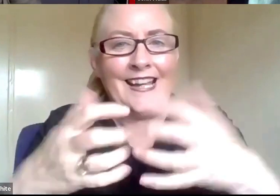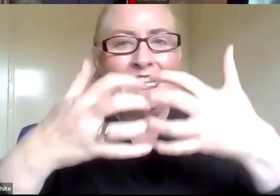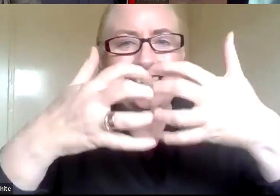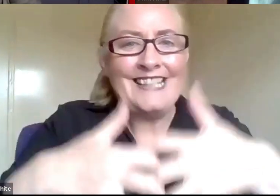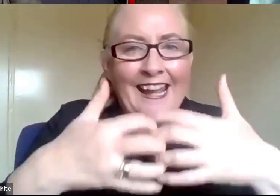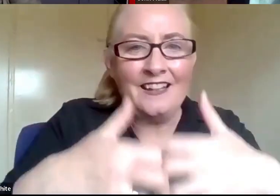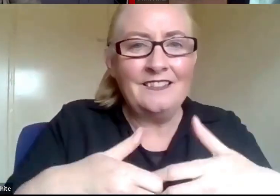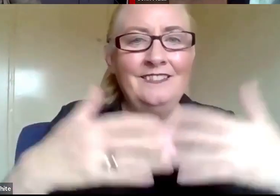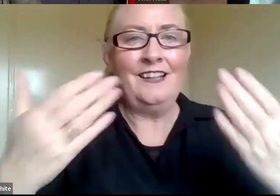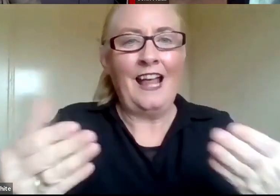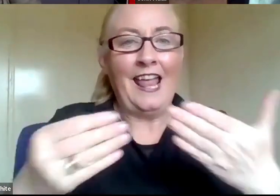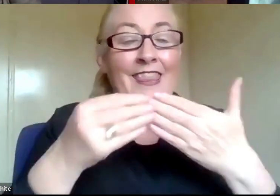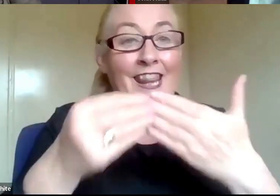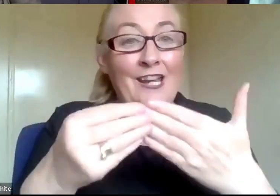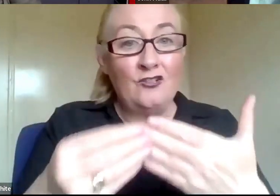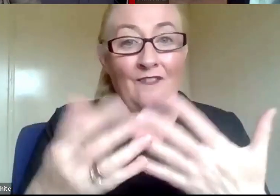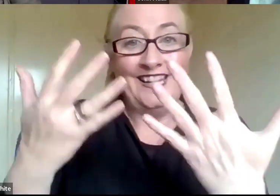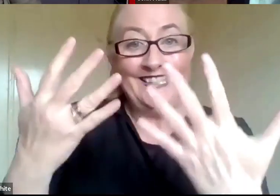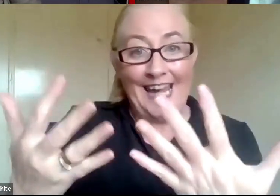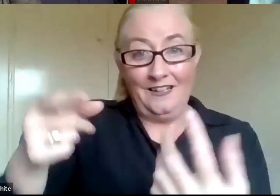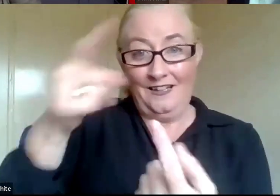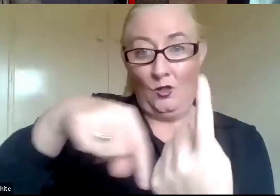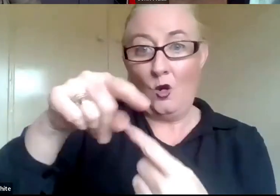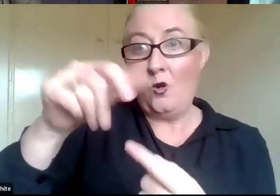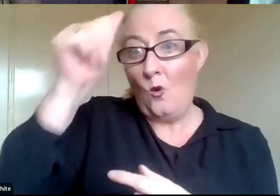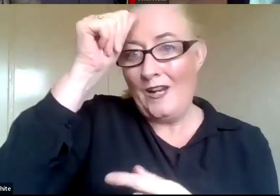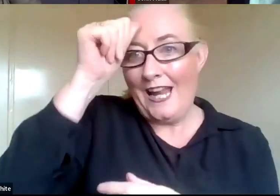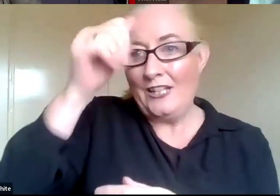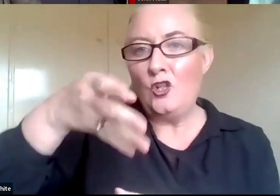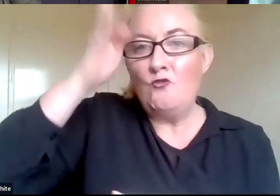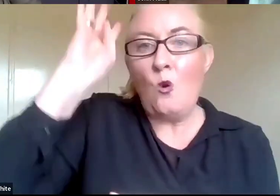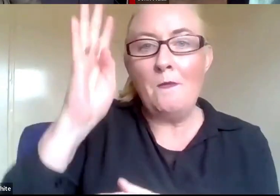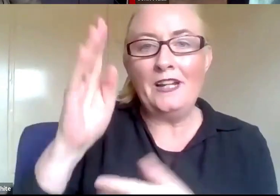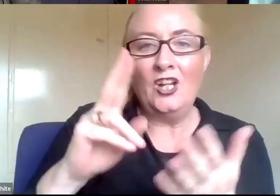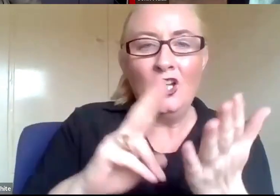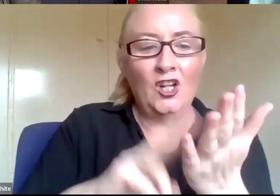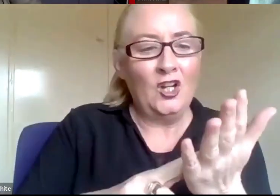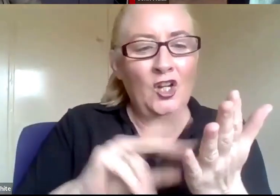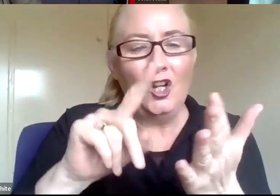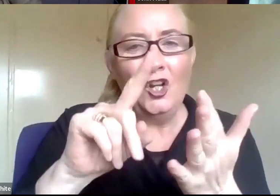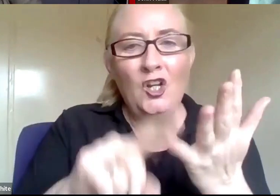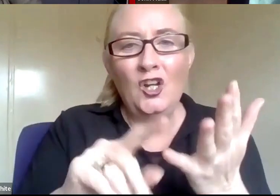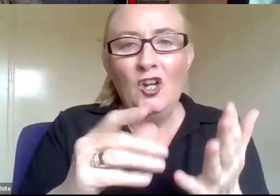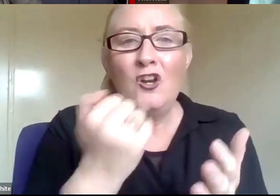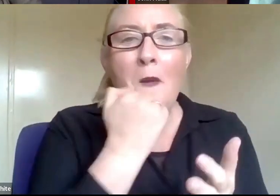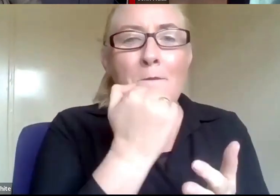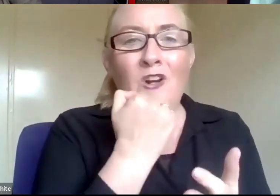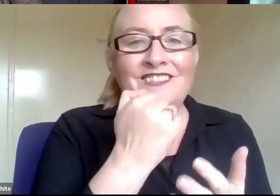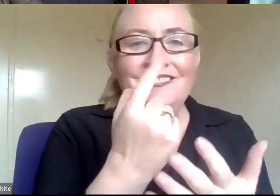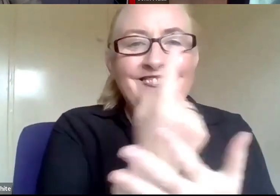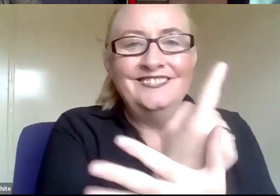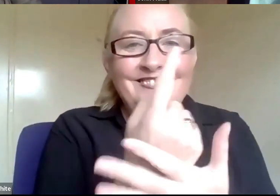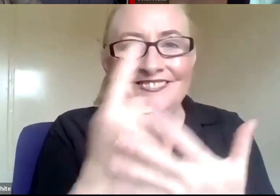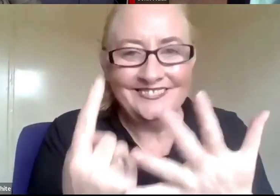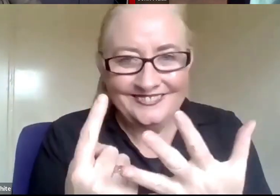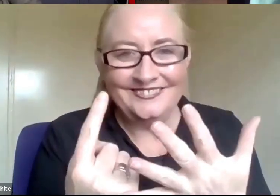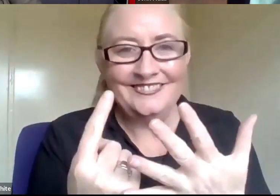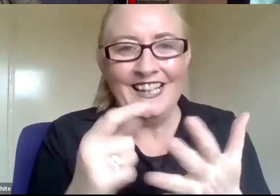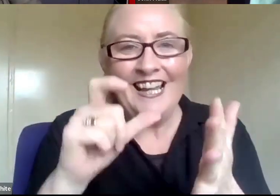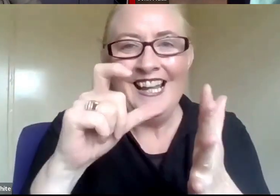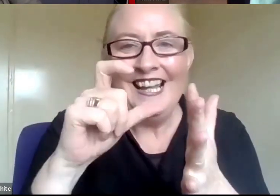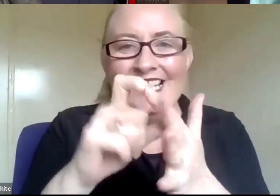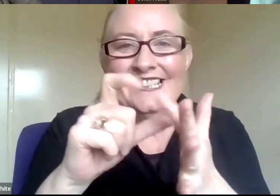known as in the Roman army as the decanus. And from that word, we get the